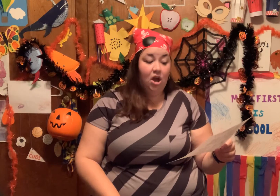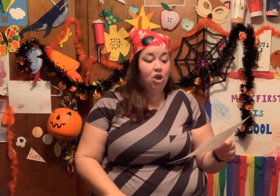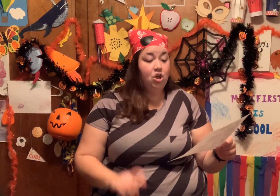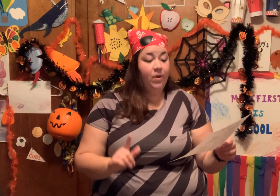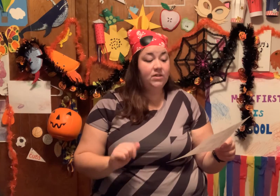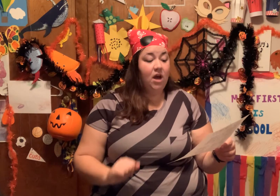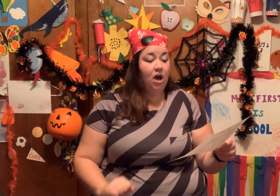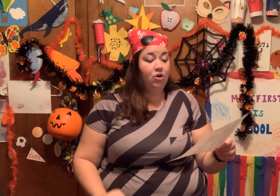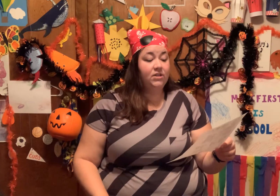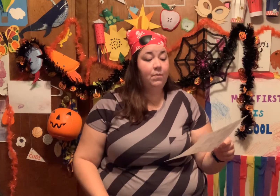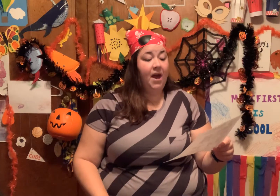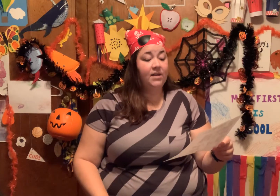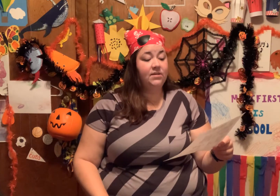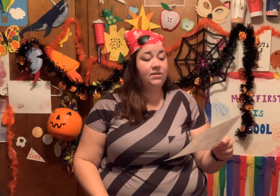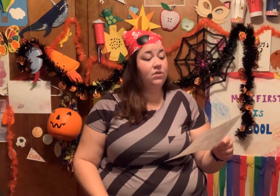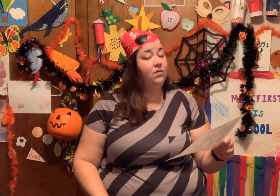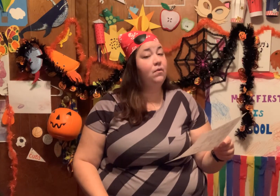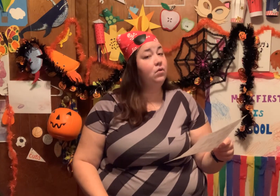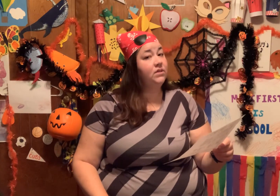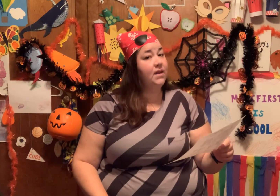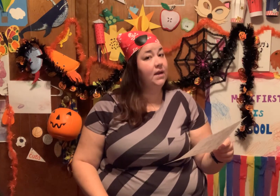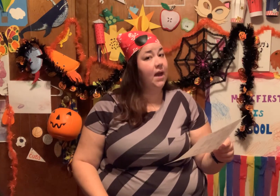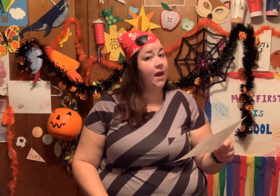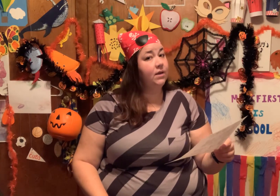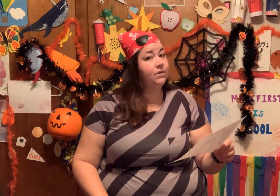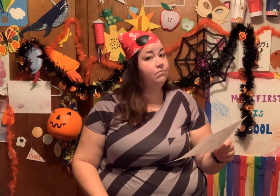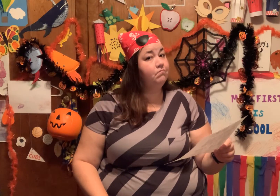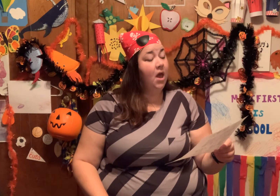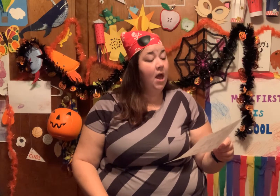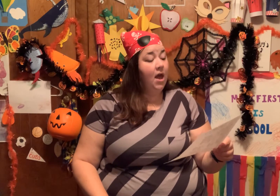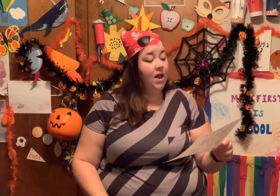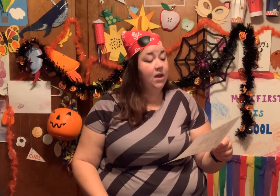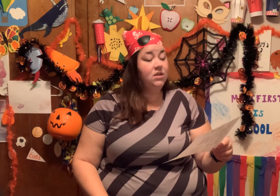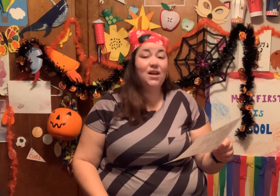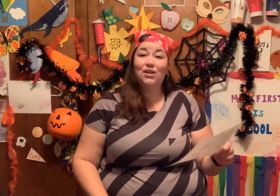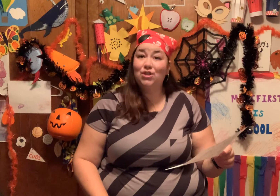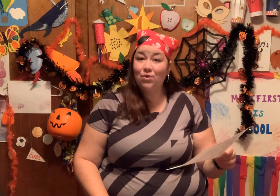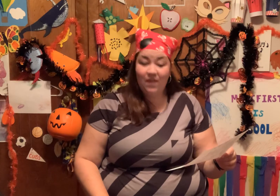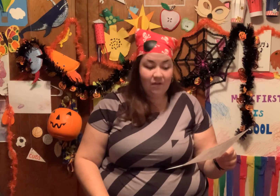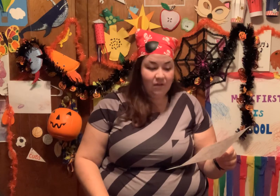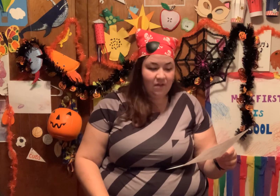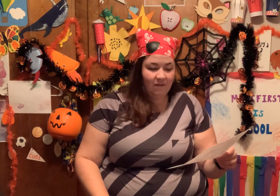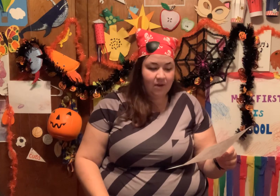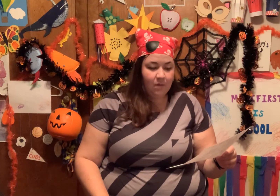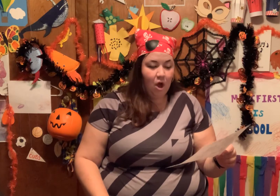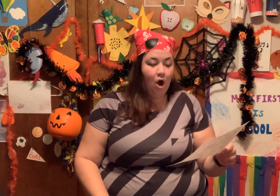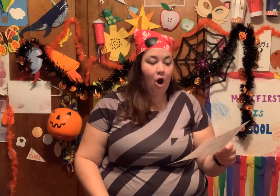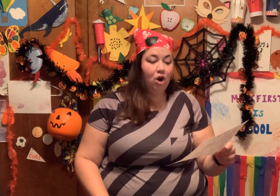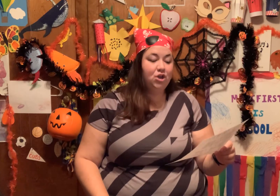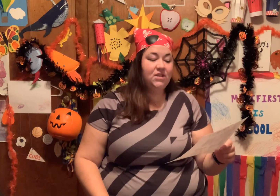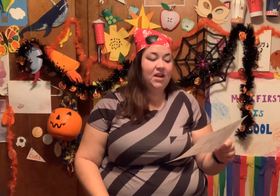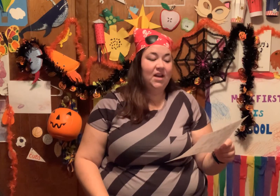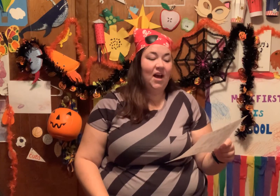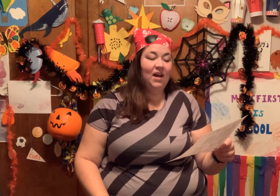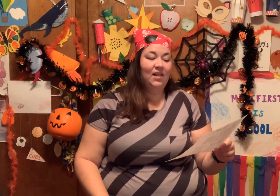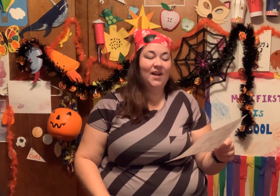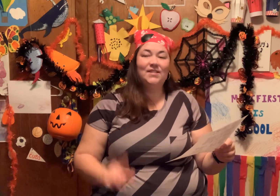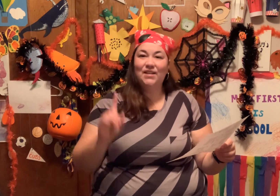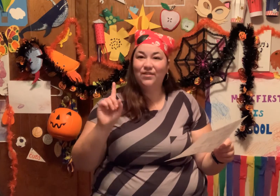1919, U.S. Congress passes the Volstead Act. And in 2007, Argentina elects its